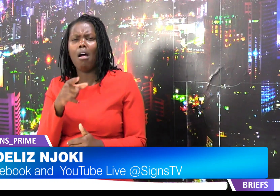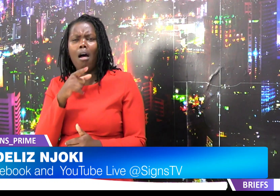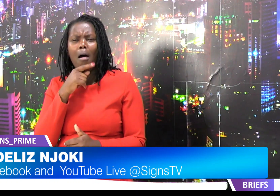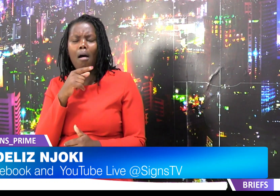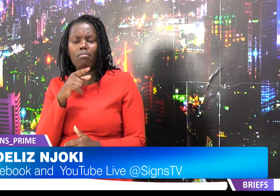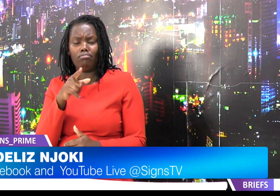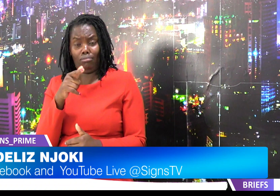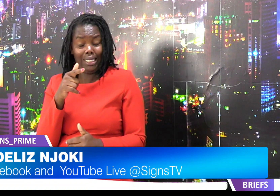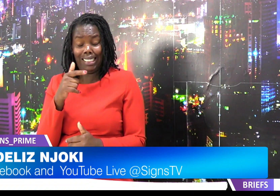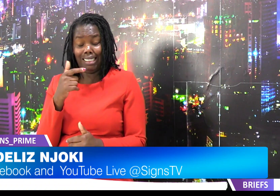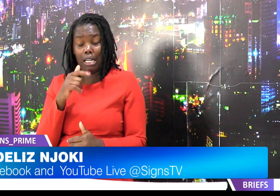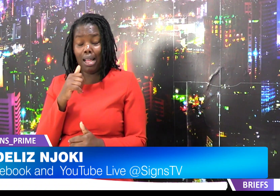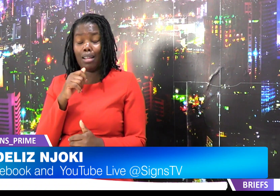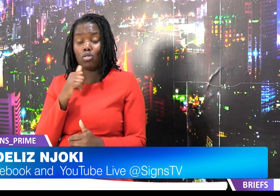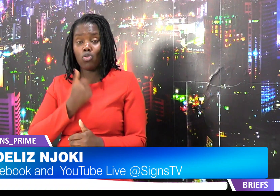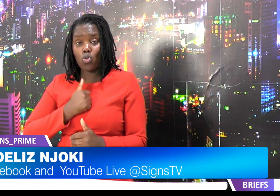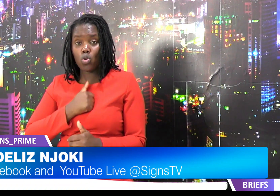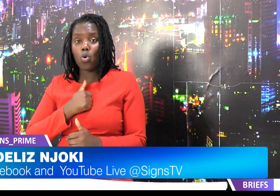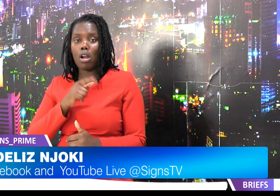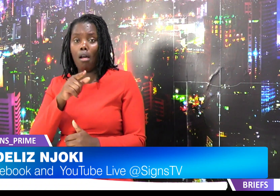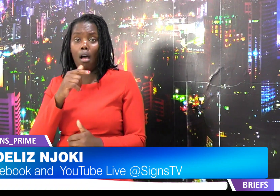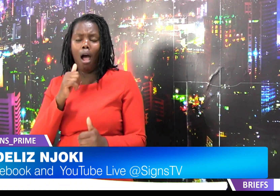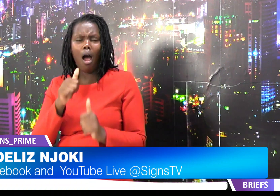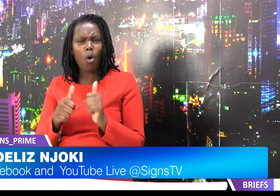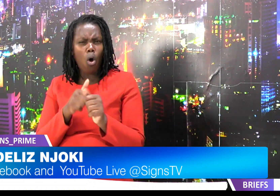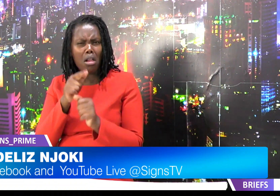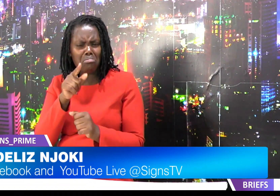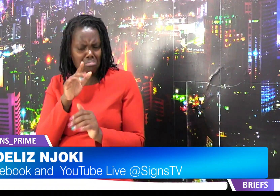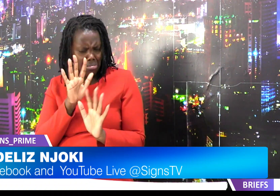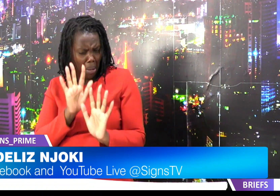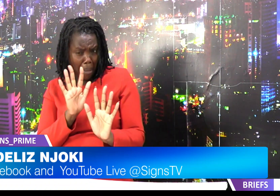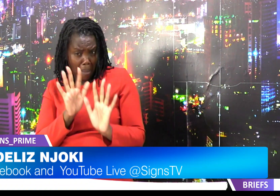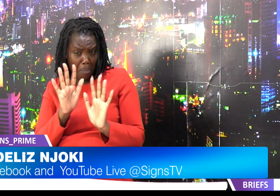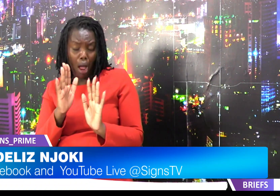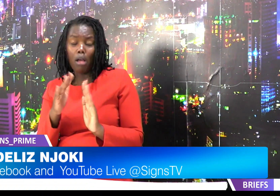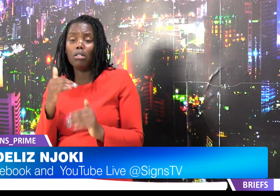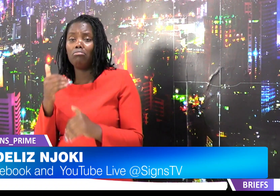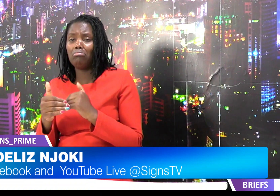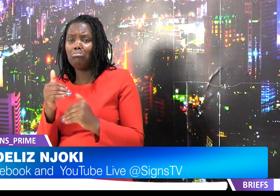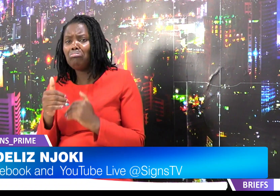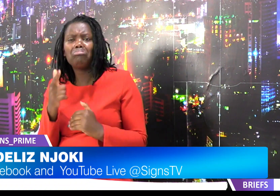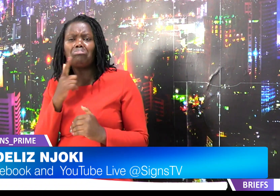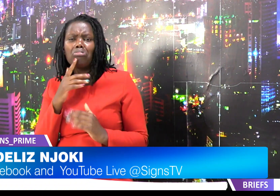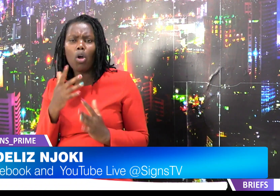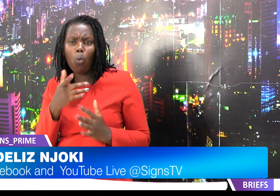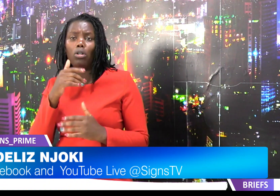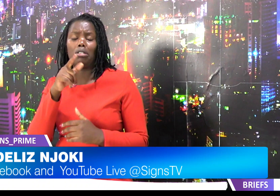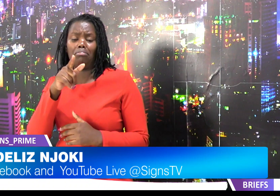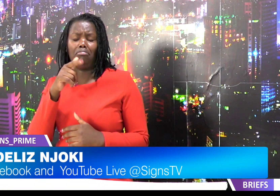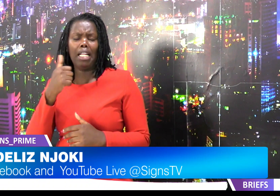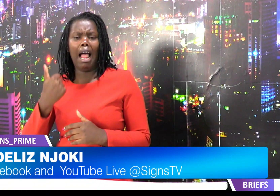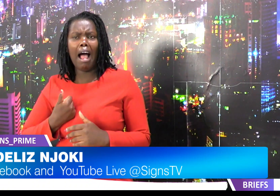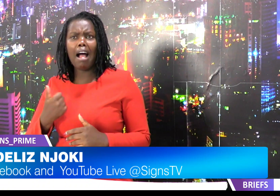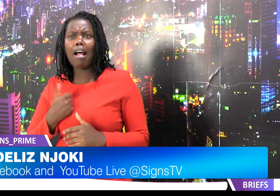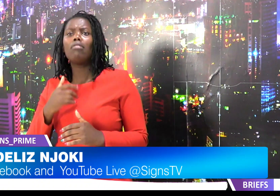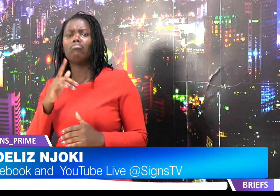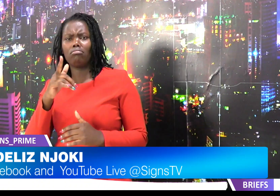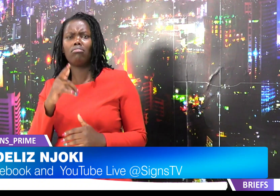According to the neighbors, Ms. Kawira confronted the police, demanding to